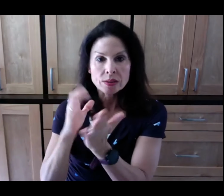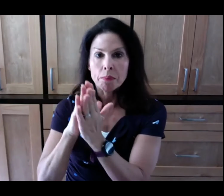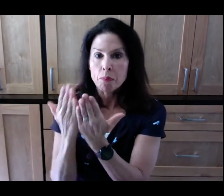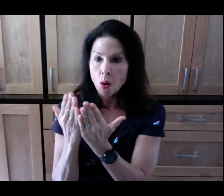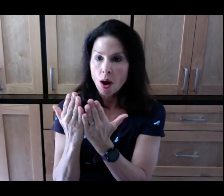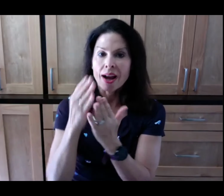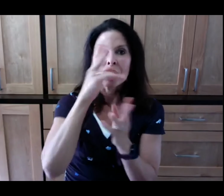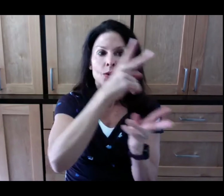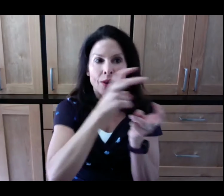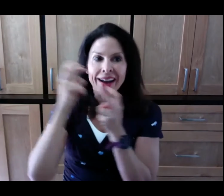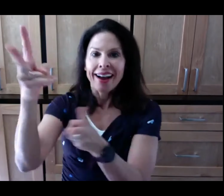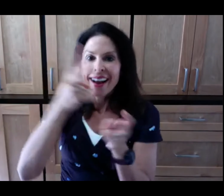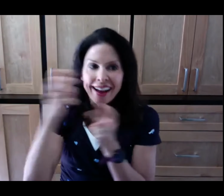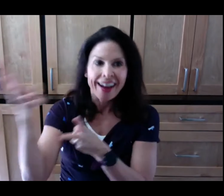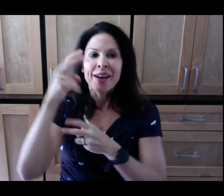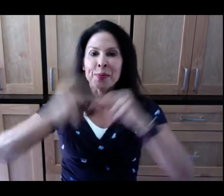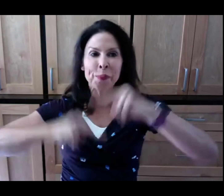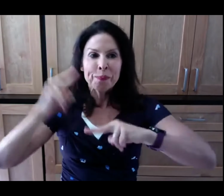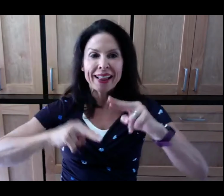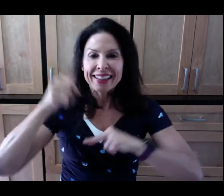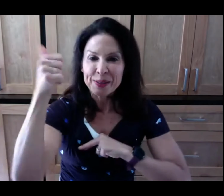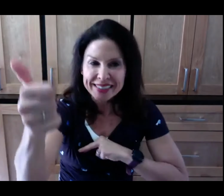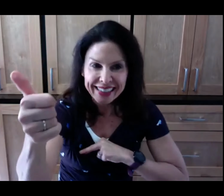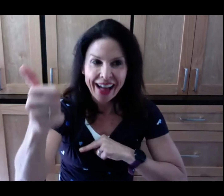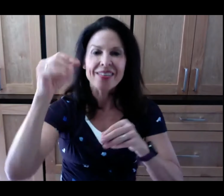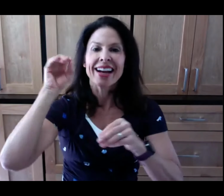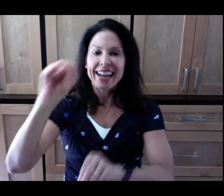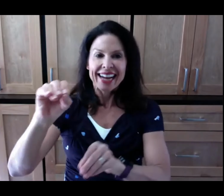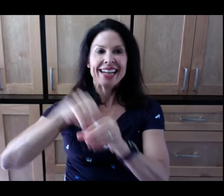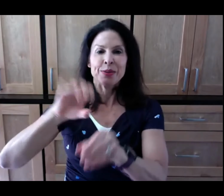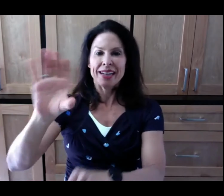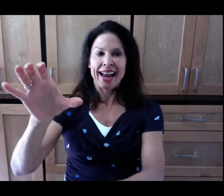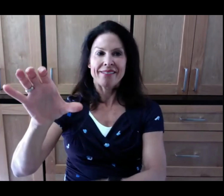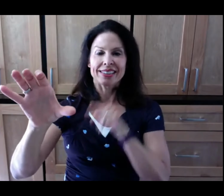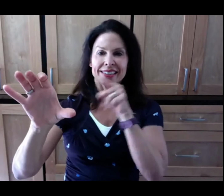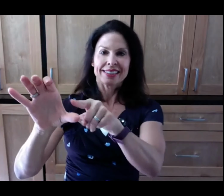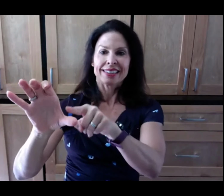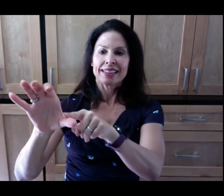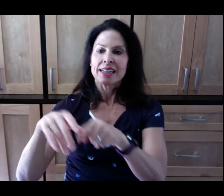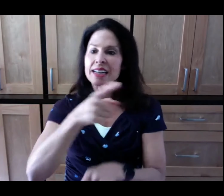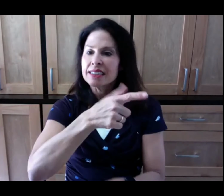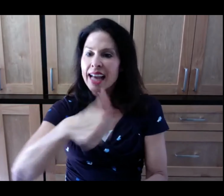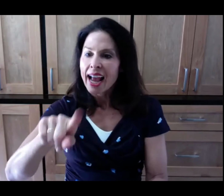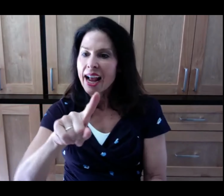of them having like a course book, you can take some of the information and upload it into